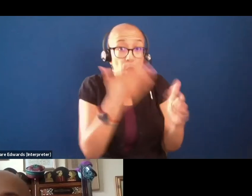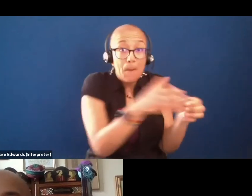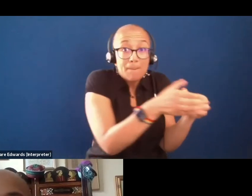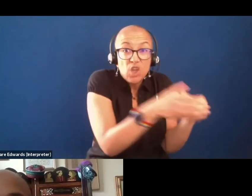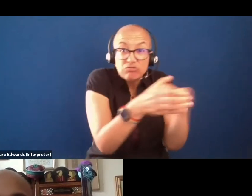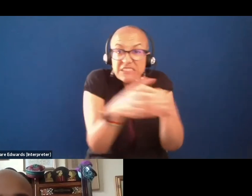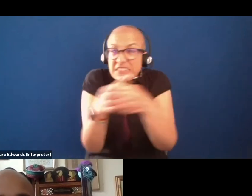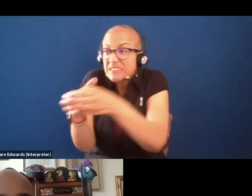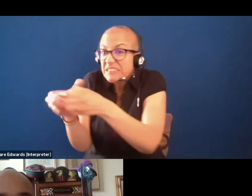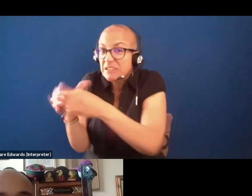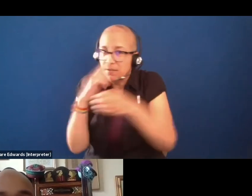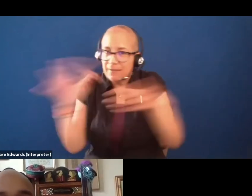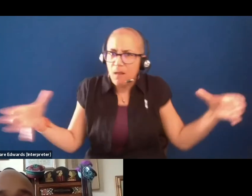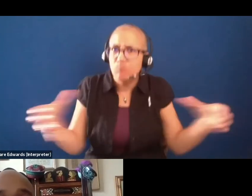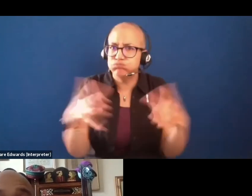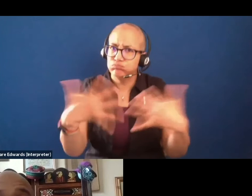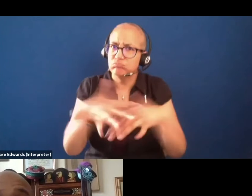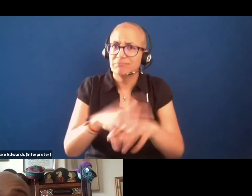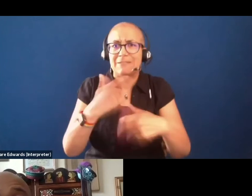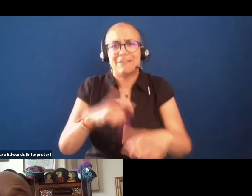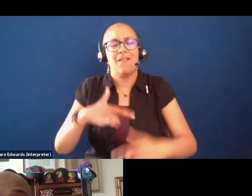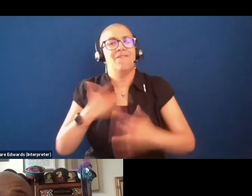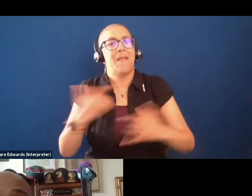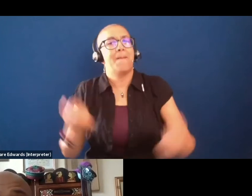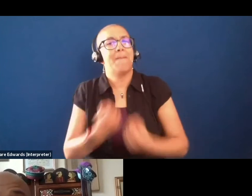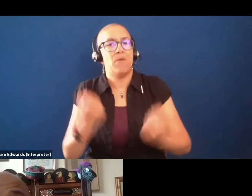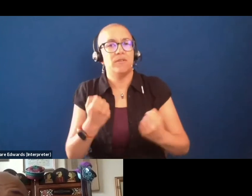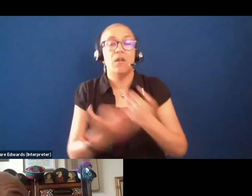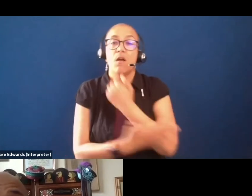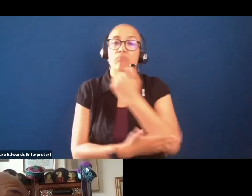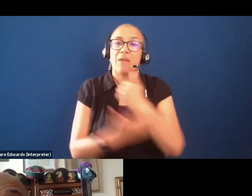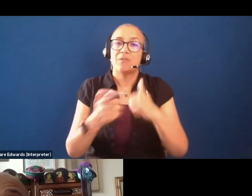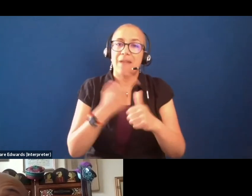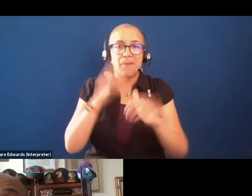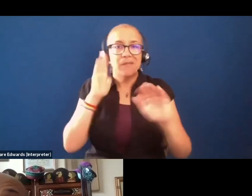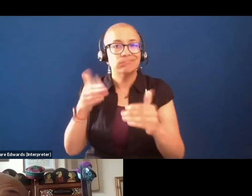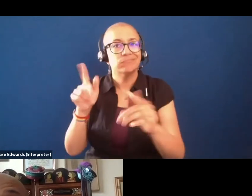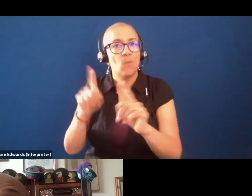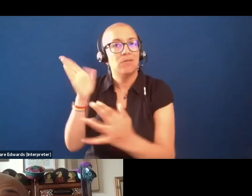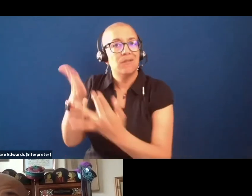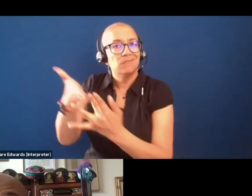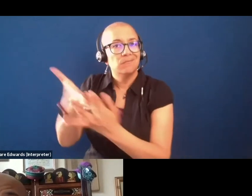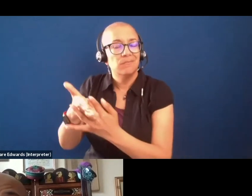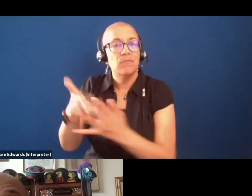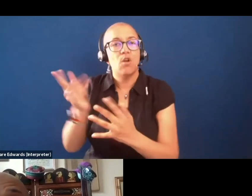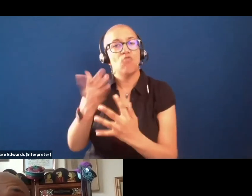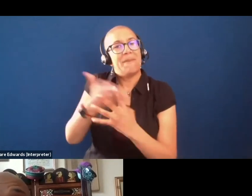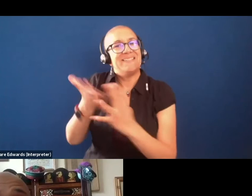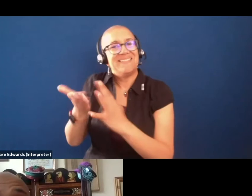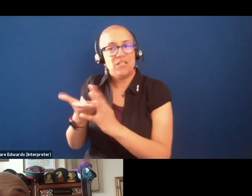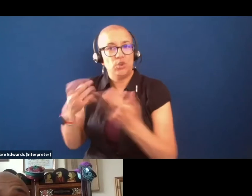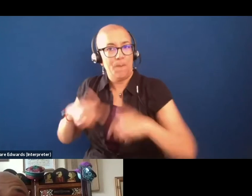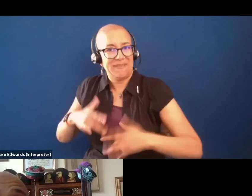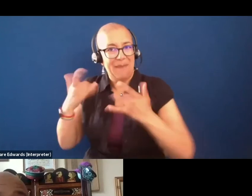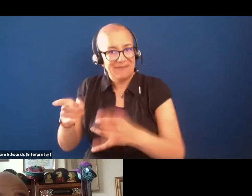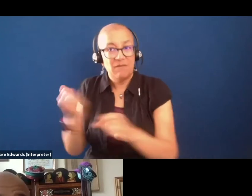empowered. Brownton Abbey pays particular attention to accessibility from an intersectional perspective, making sure